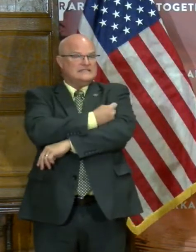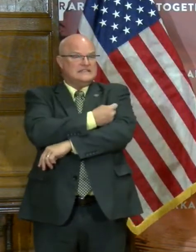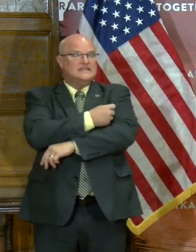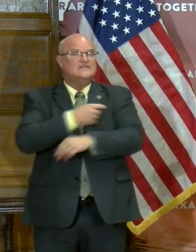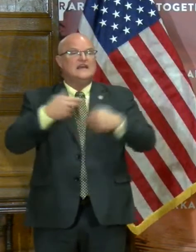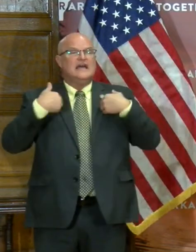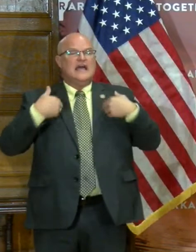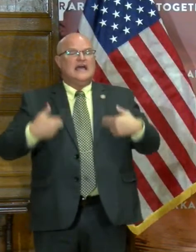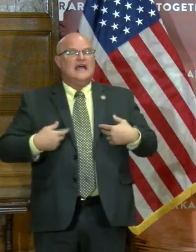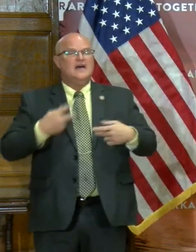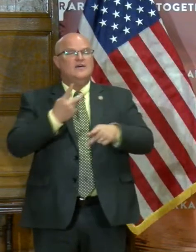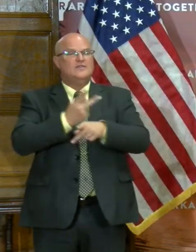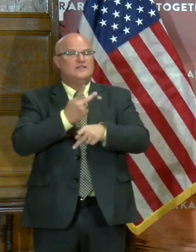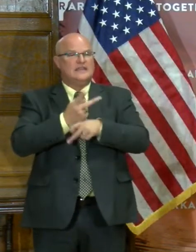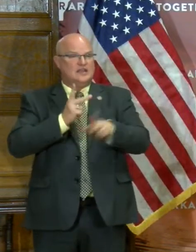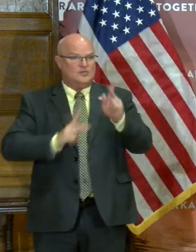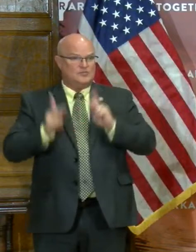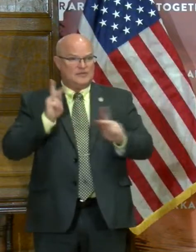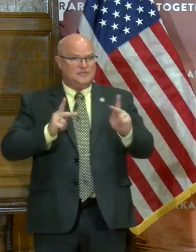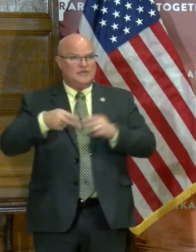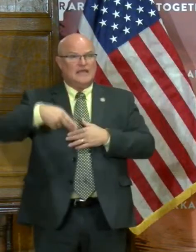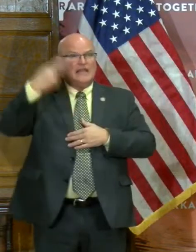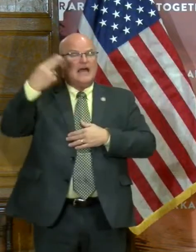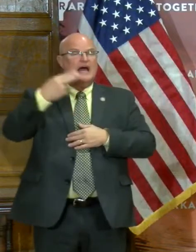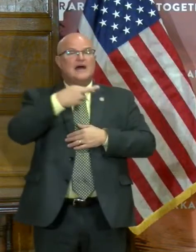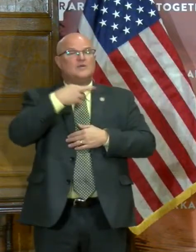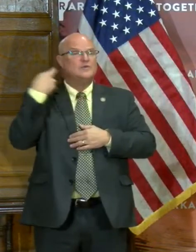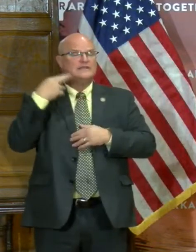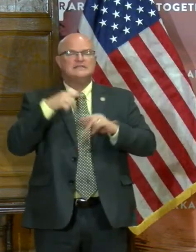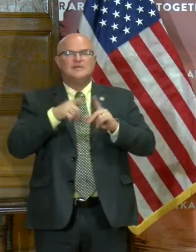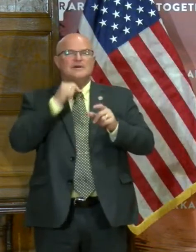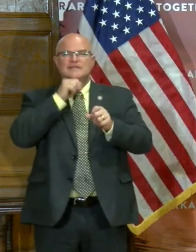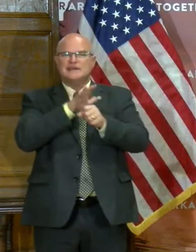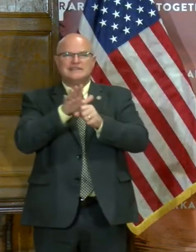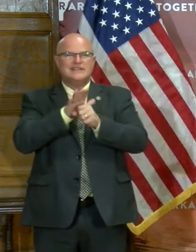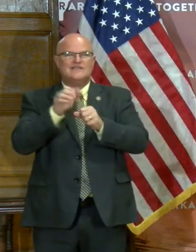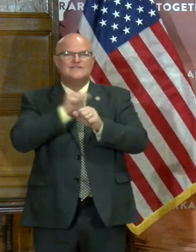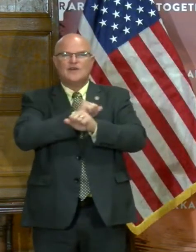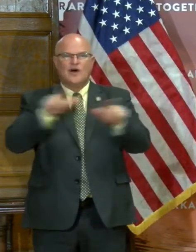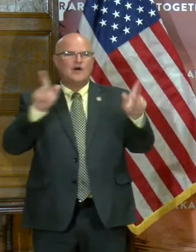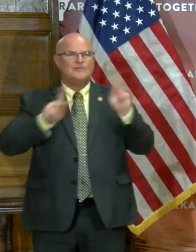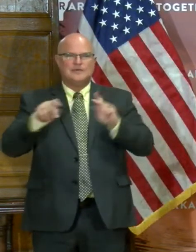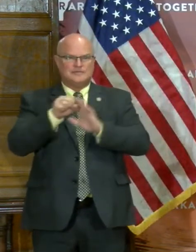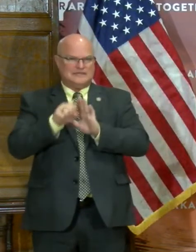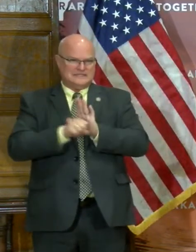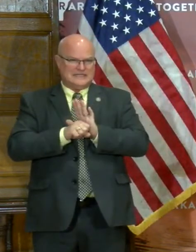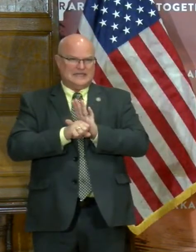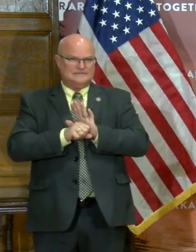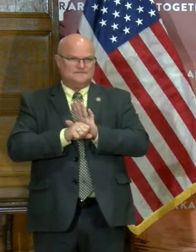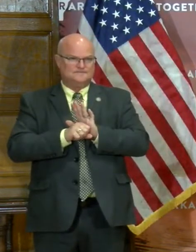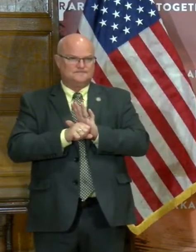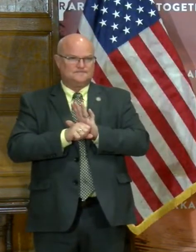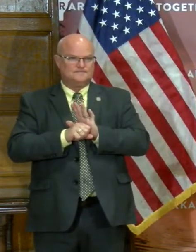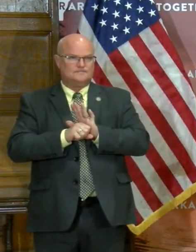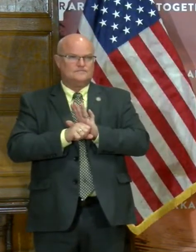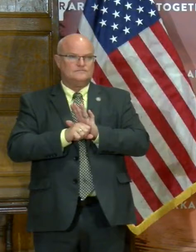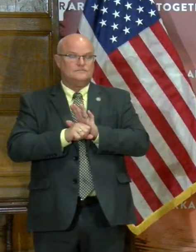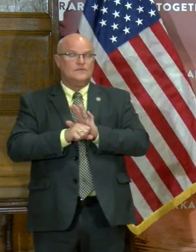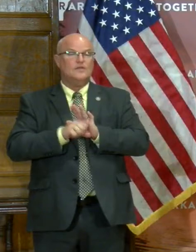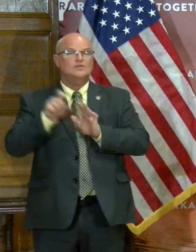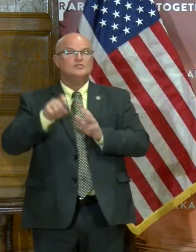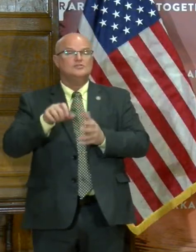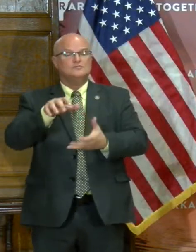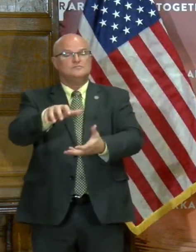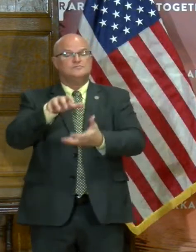vaccination of our healthcare providers and high-risk individuals, but again, will not be sufficient for everybody within the state. We should be